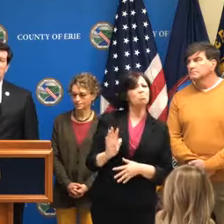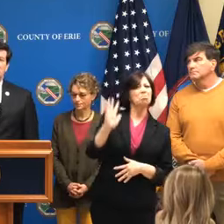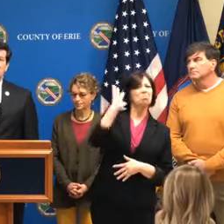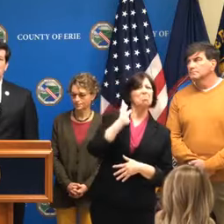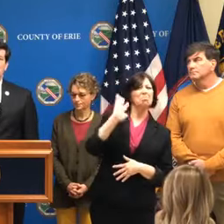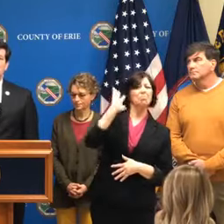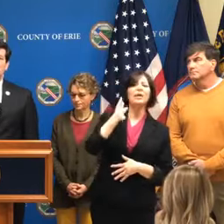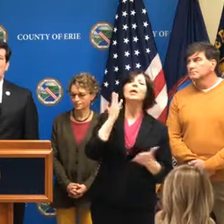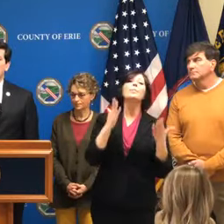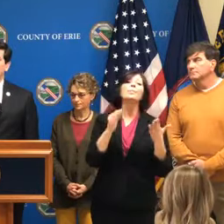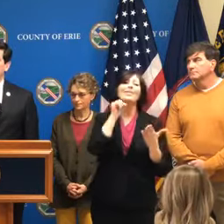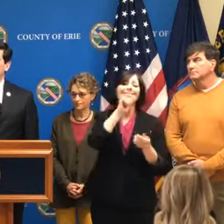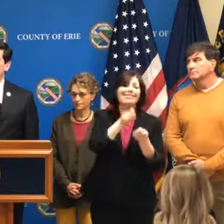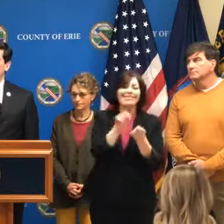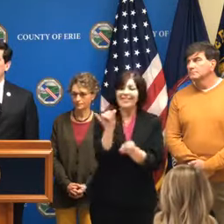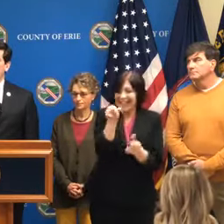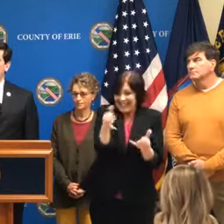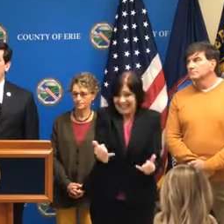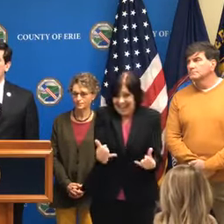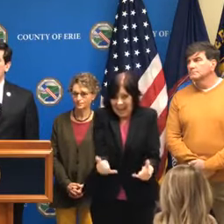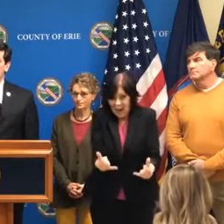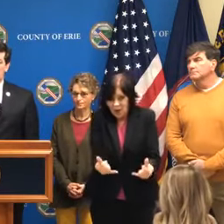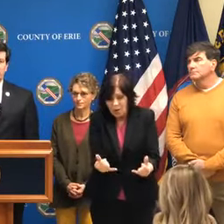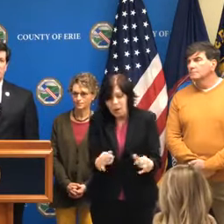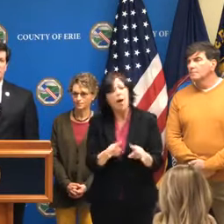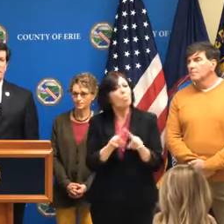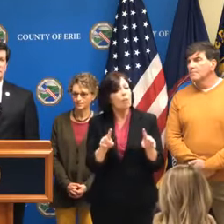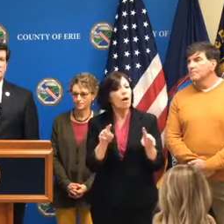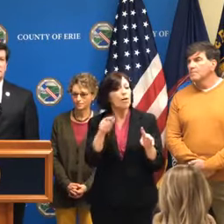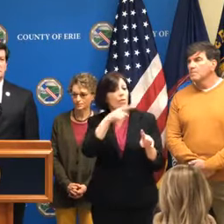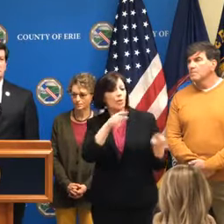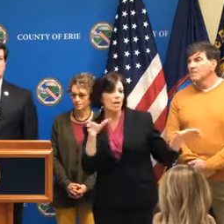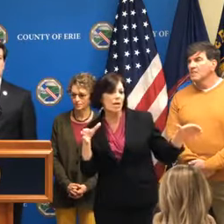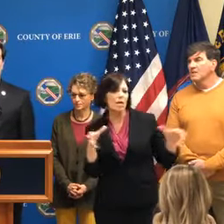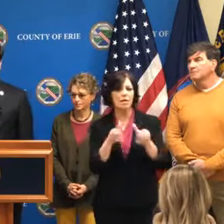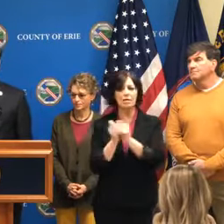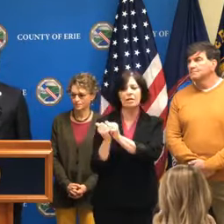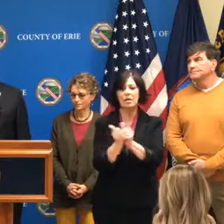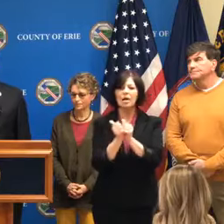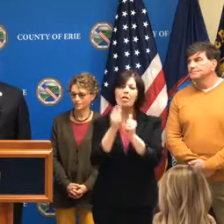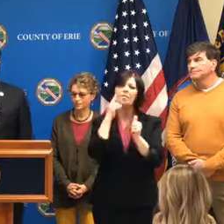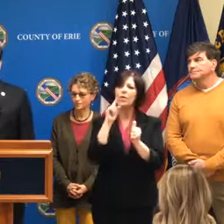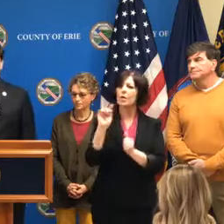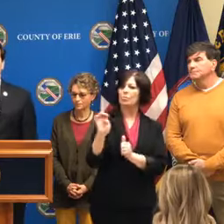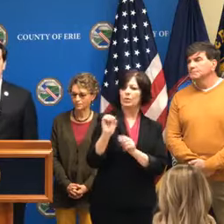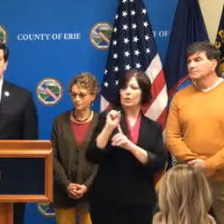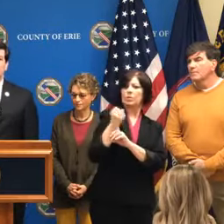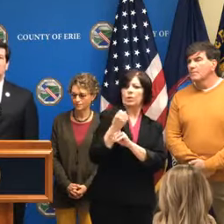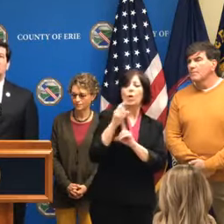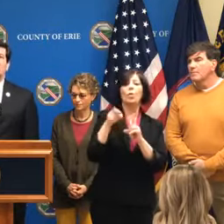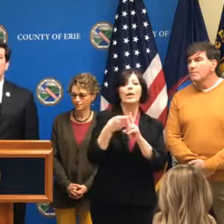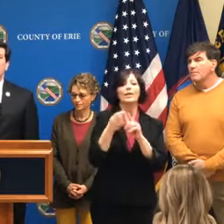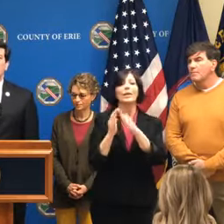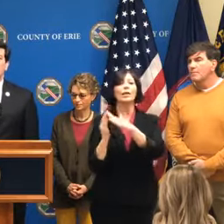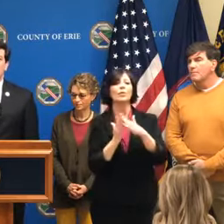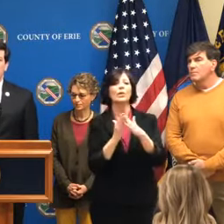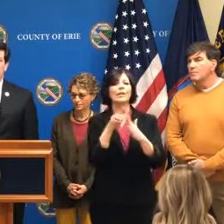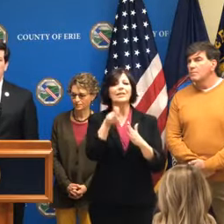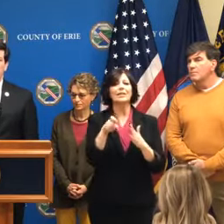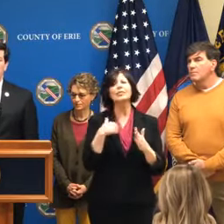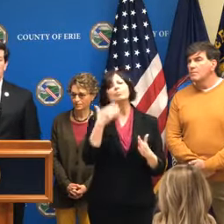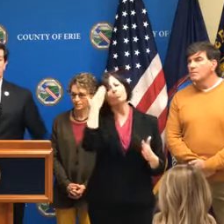maybe not in situations exactly like what we see today, but we've come together in various situations when our community needed it, and I know we can